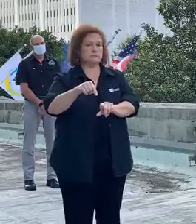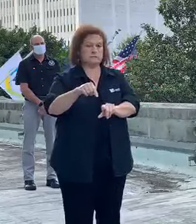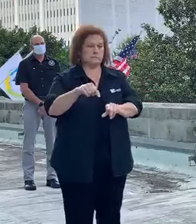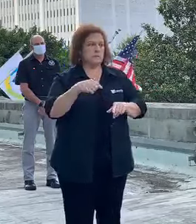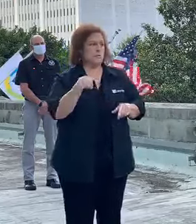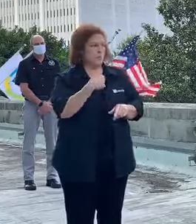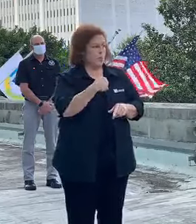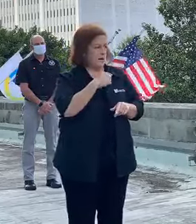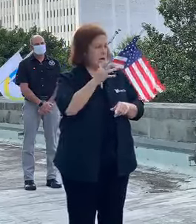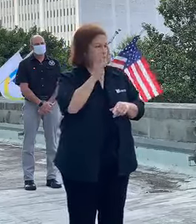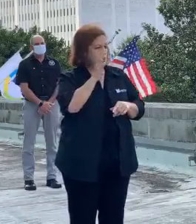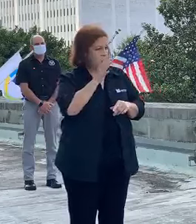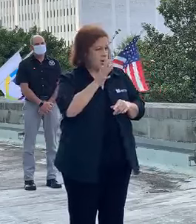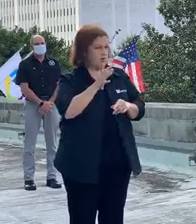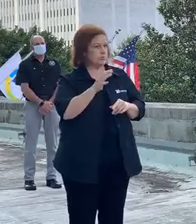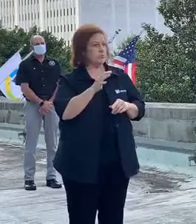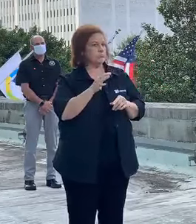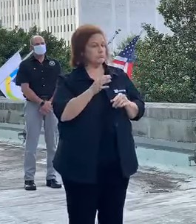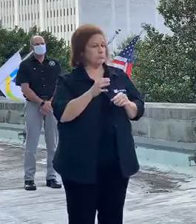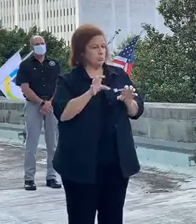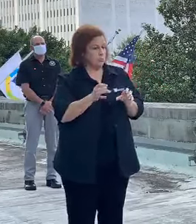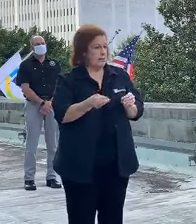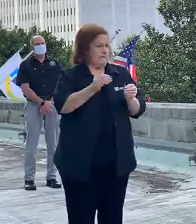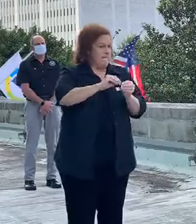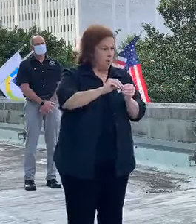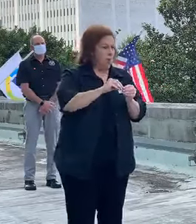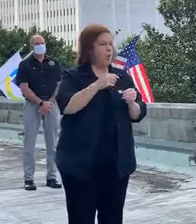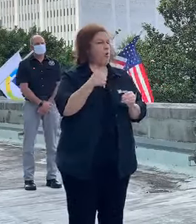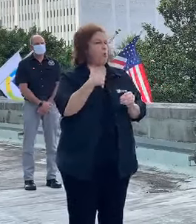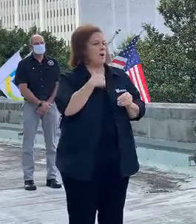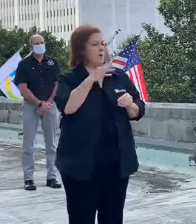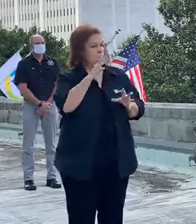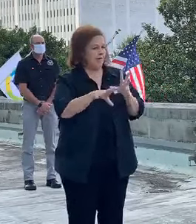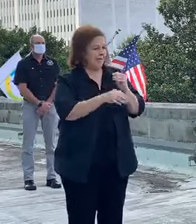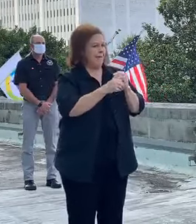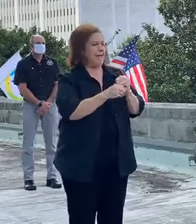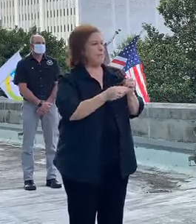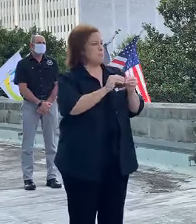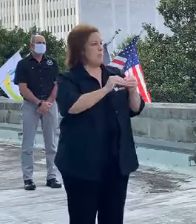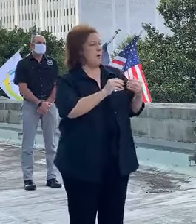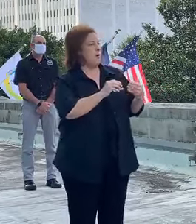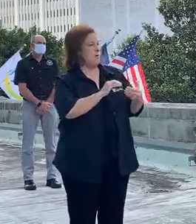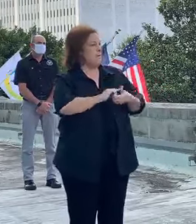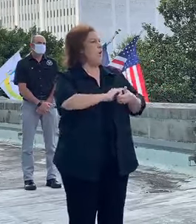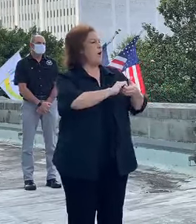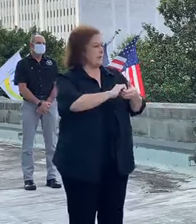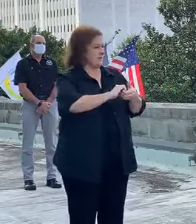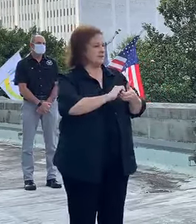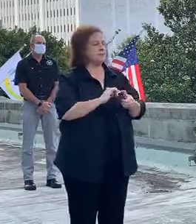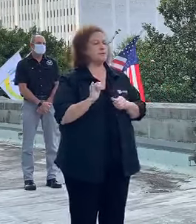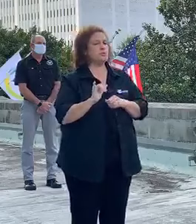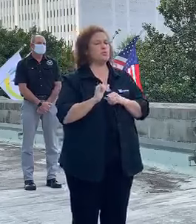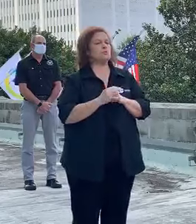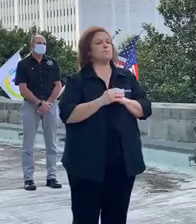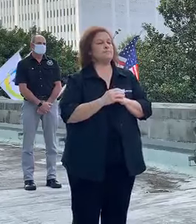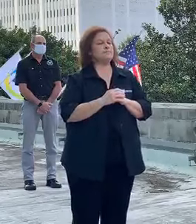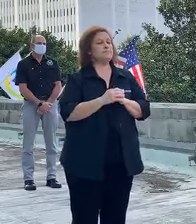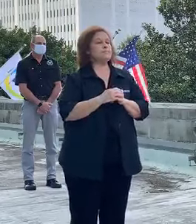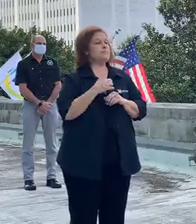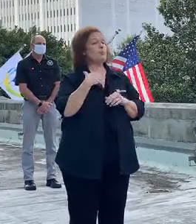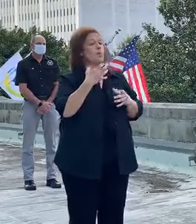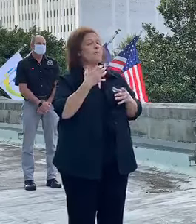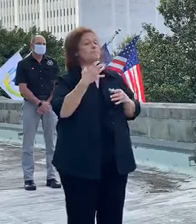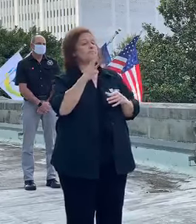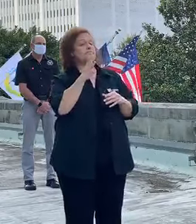will be expanding that next week, and we're bringing on new partners to expand it even further. So again, I just want to reiterate some of what the